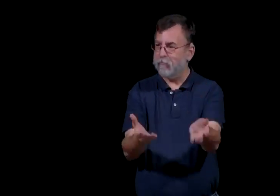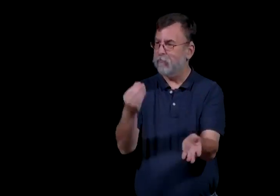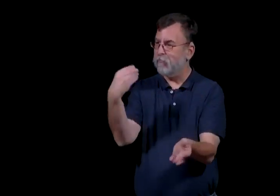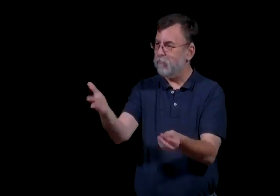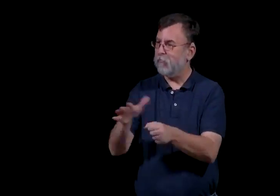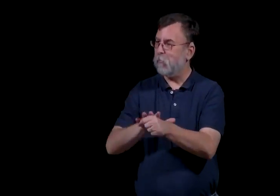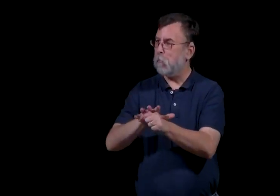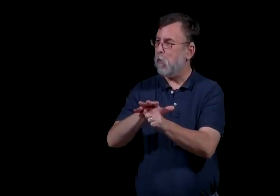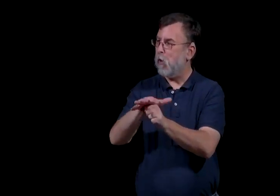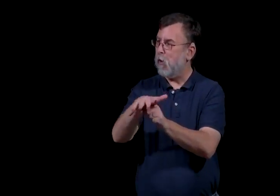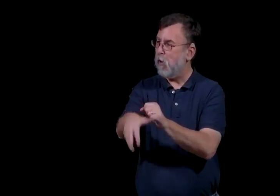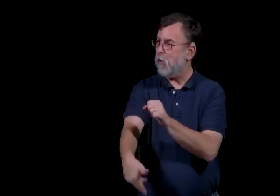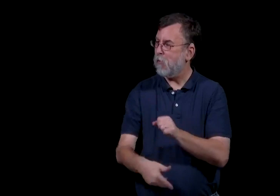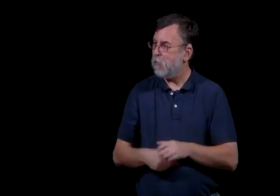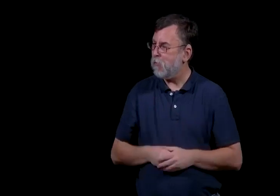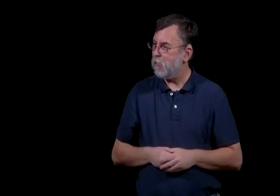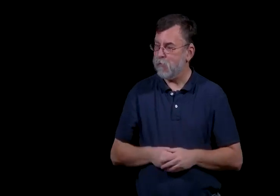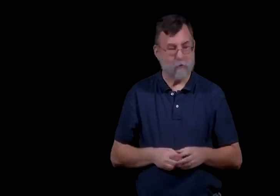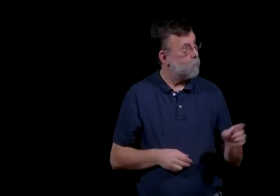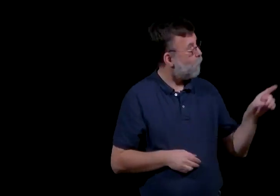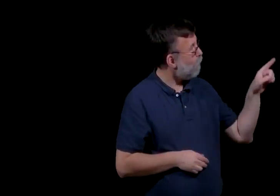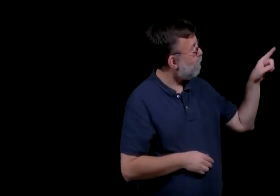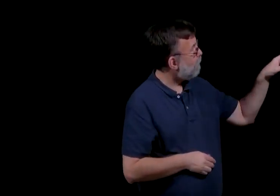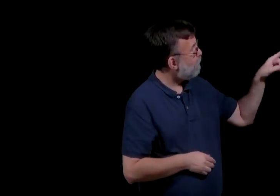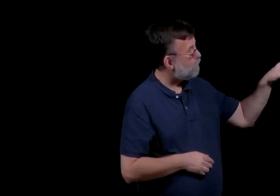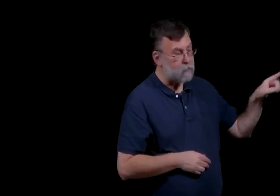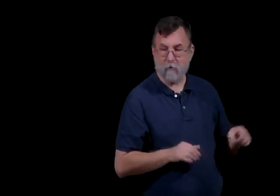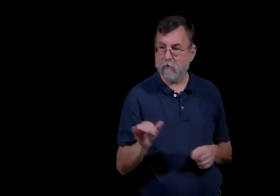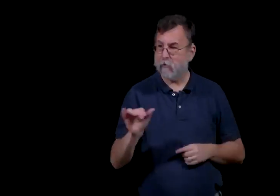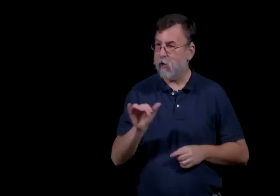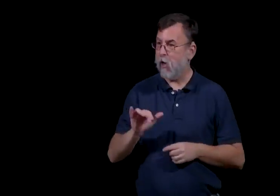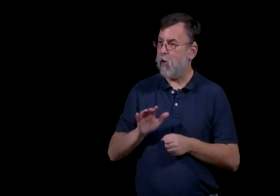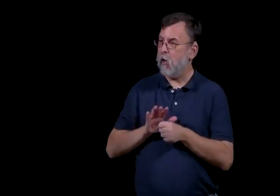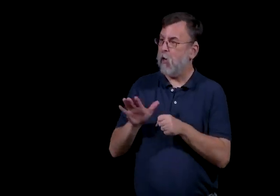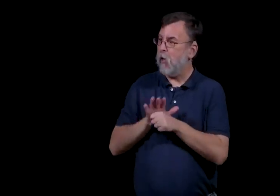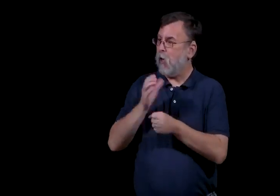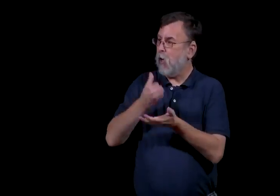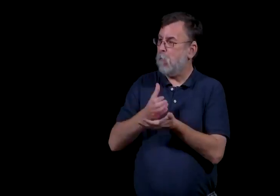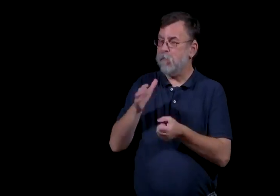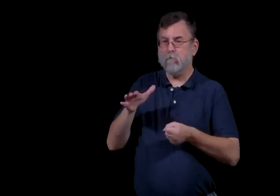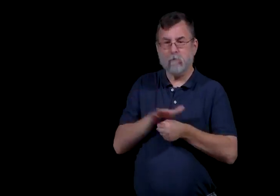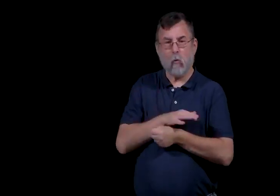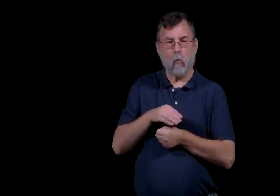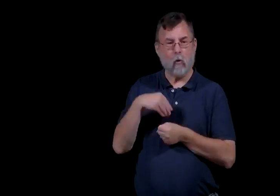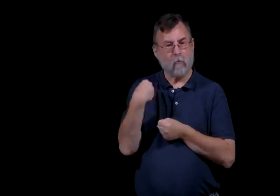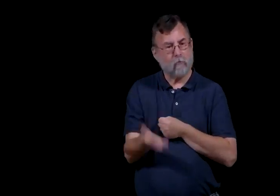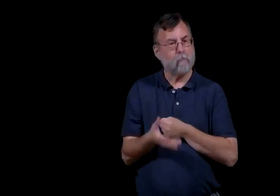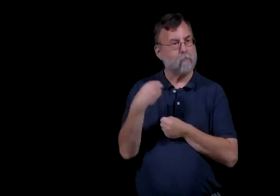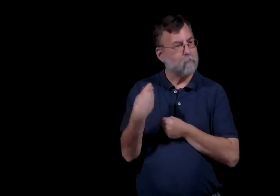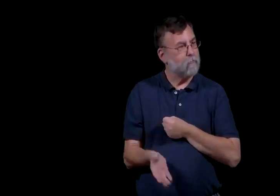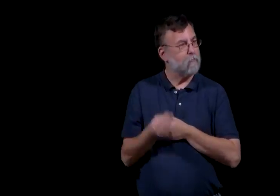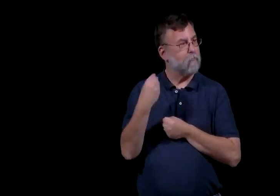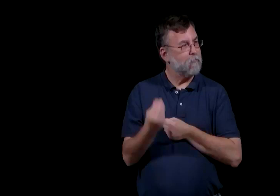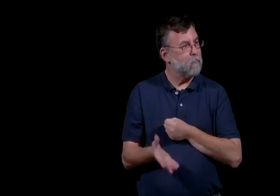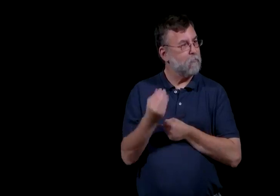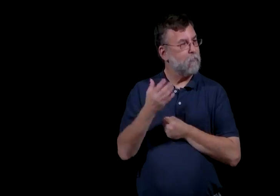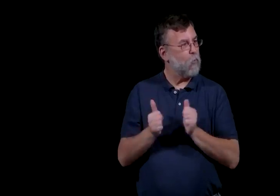and provide whatever you need. Remember, he's the God of abundance. My cup is full